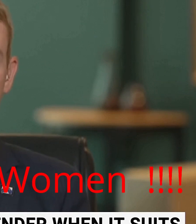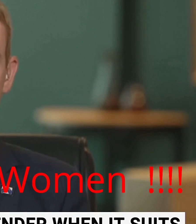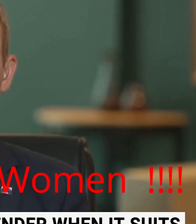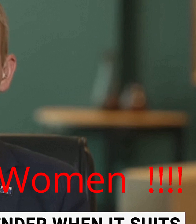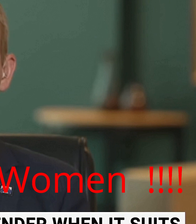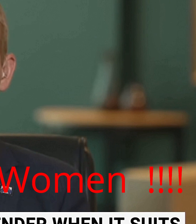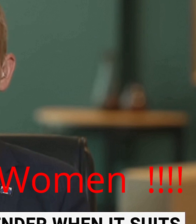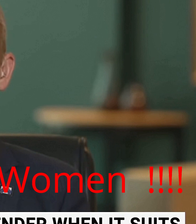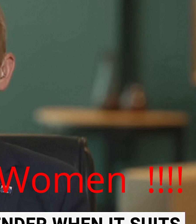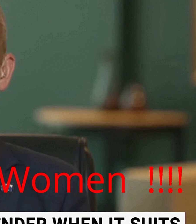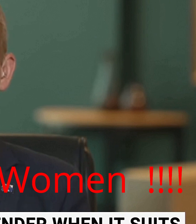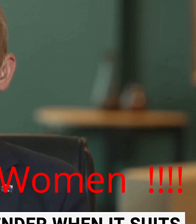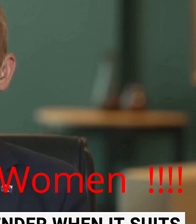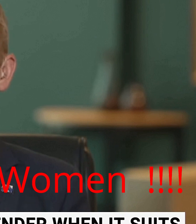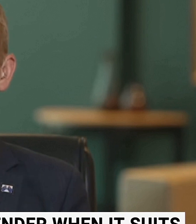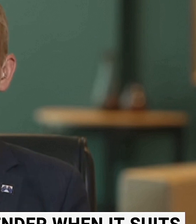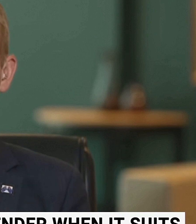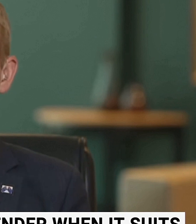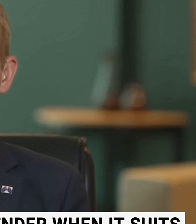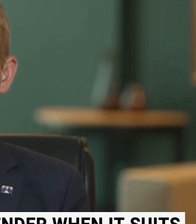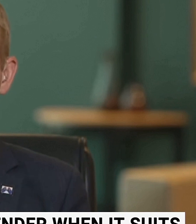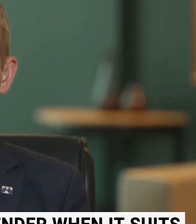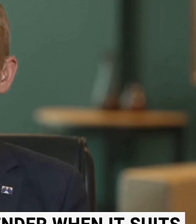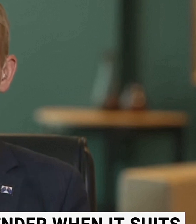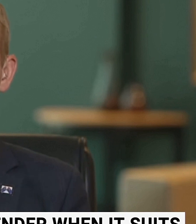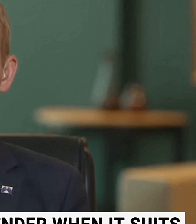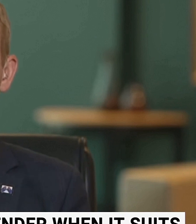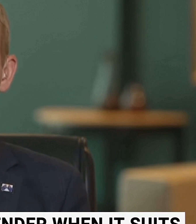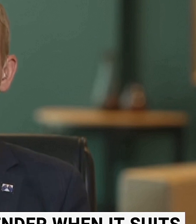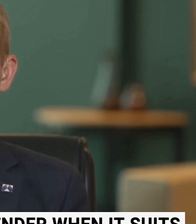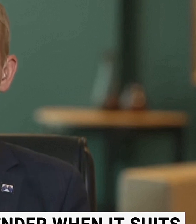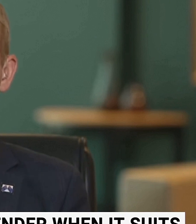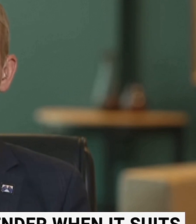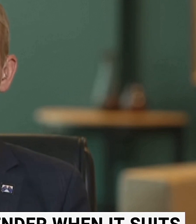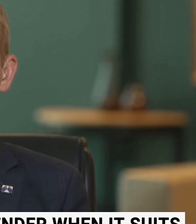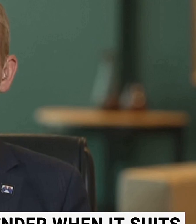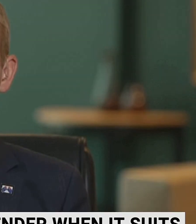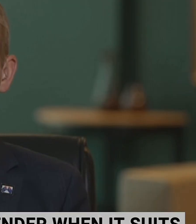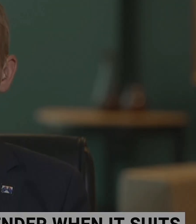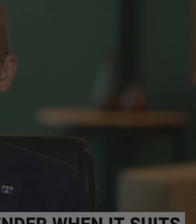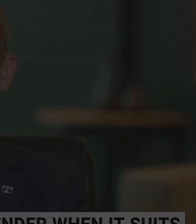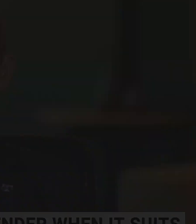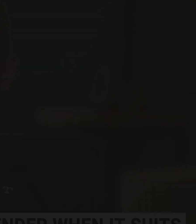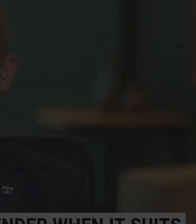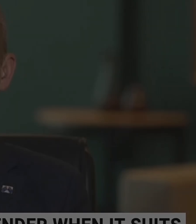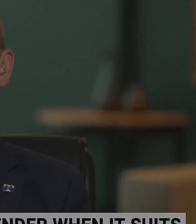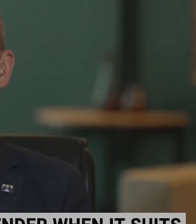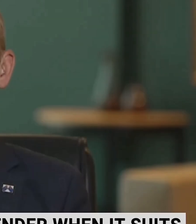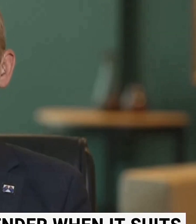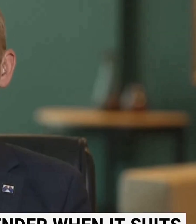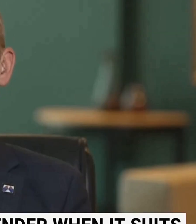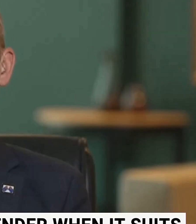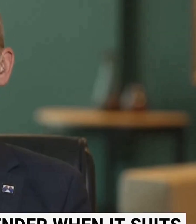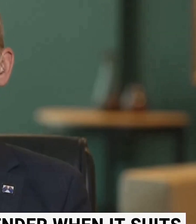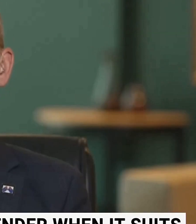but women in other leadership positions are the subject of far more abuse and vitriol than men doing comparable jobs are. And